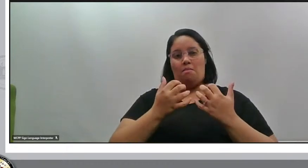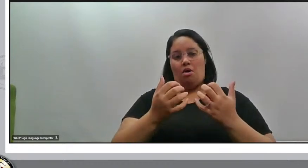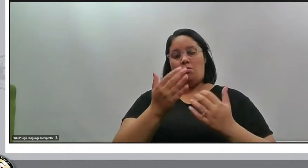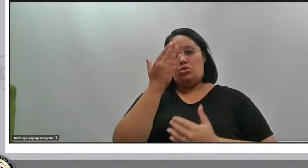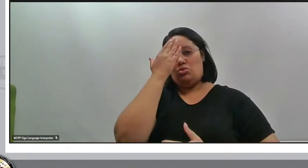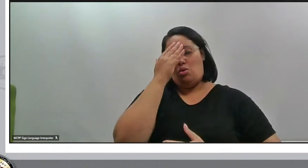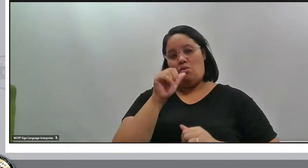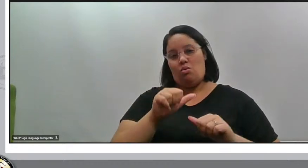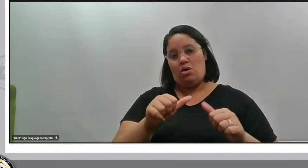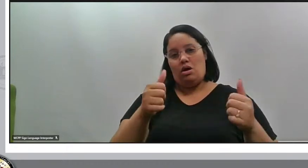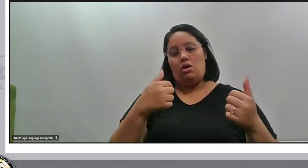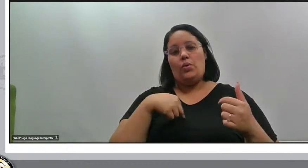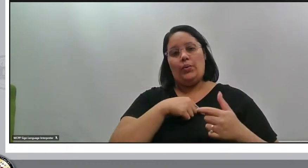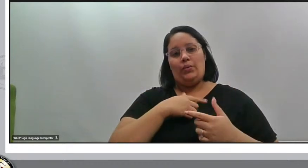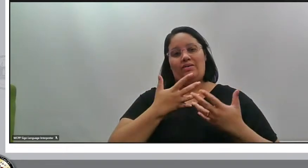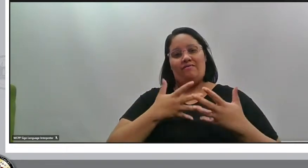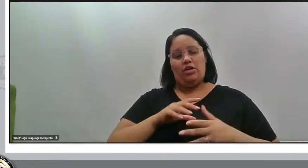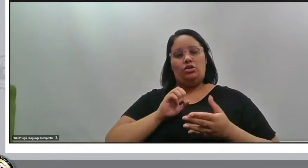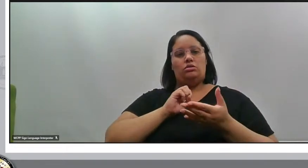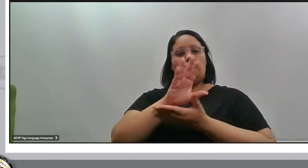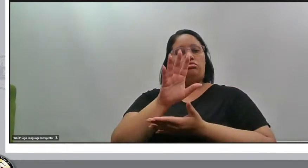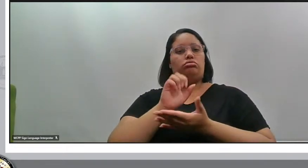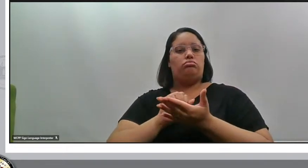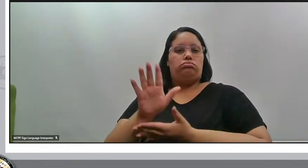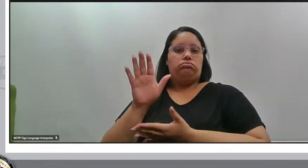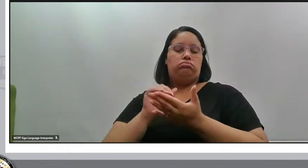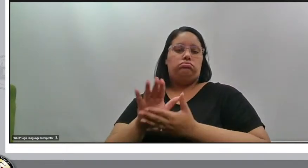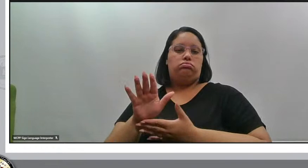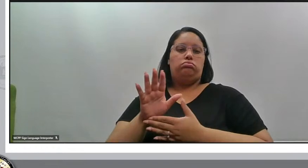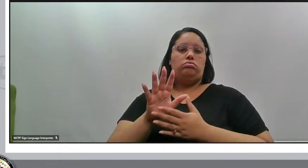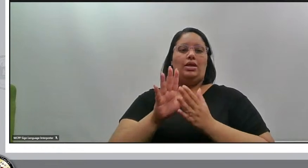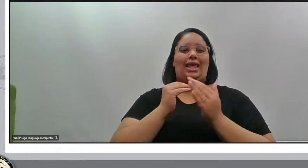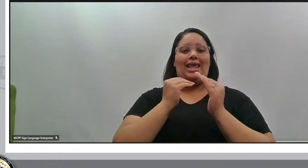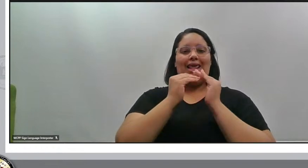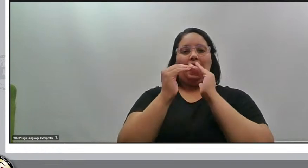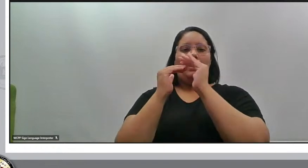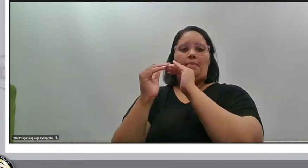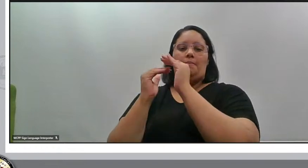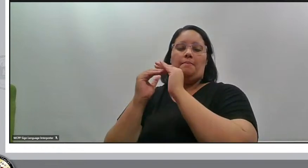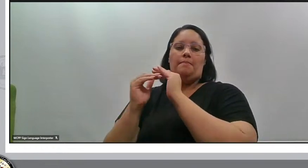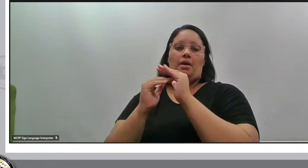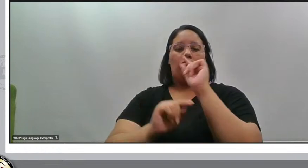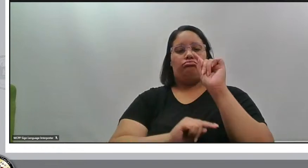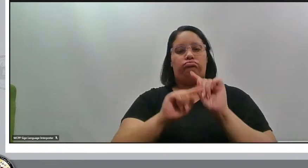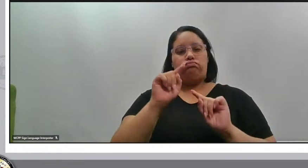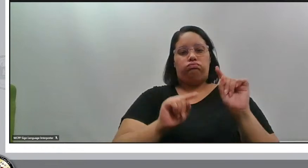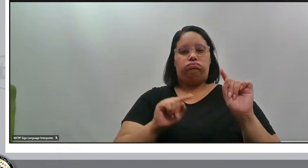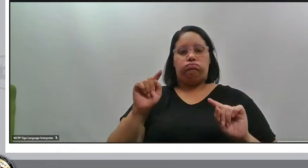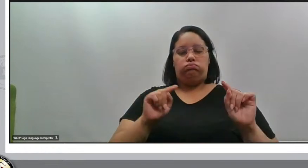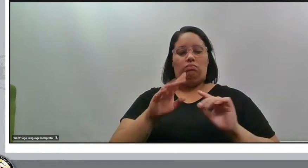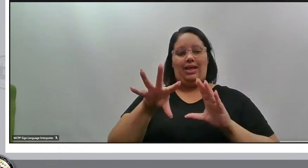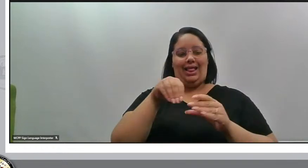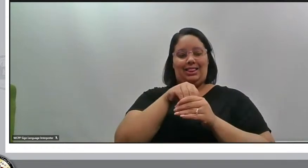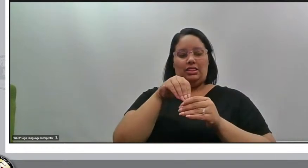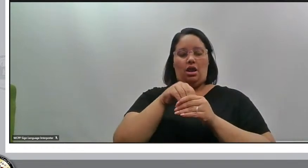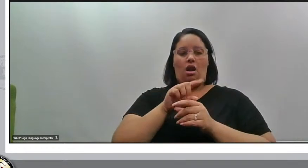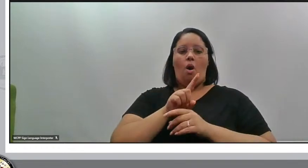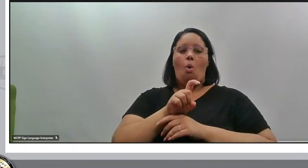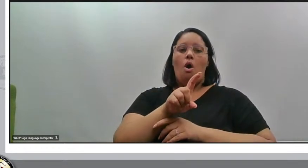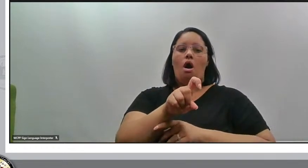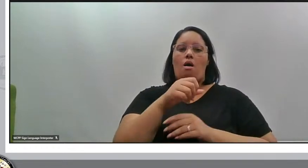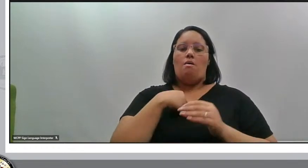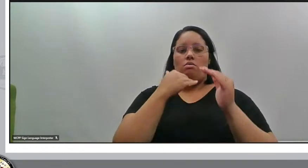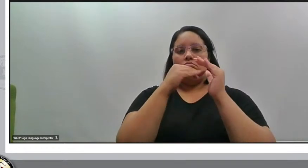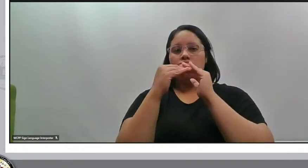know that we have been sending out bait emails, different kinds of internal worms that we've sent